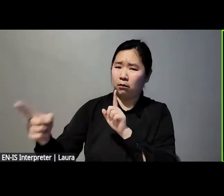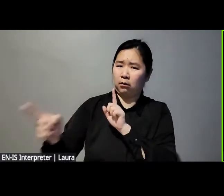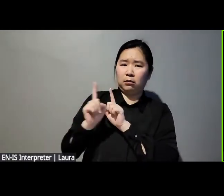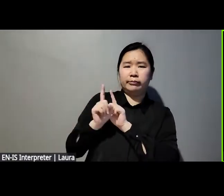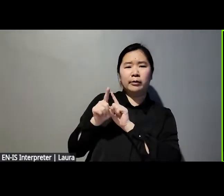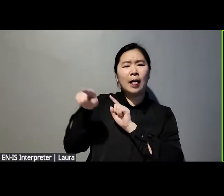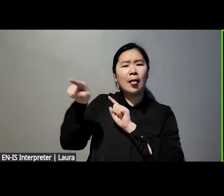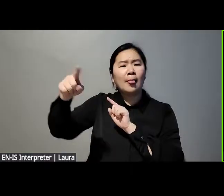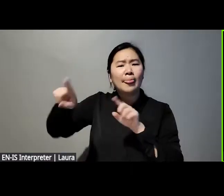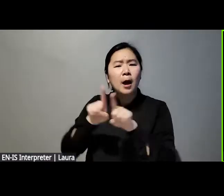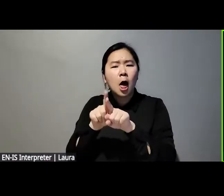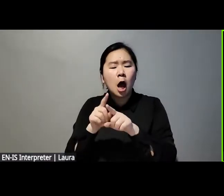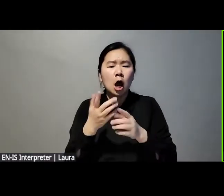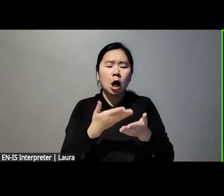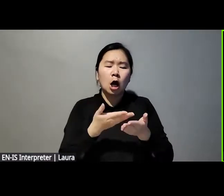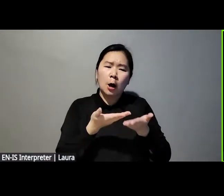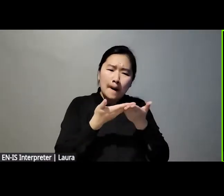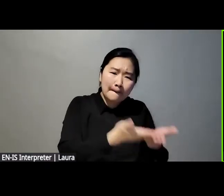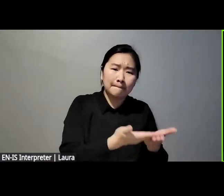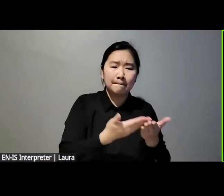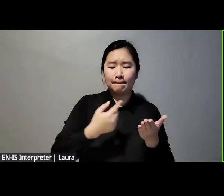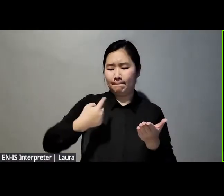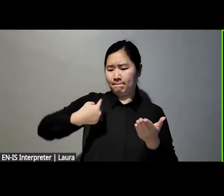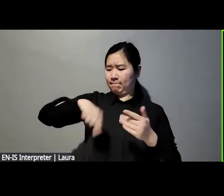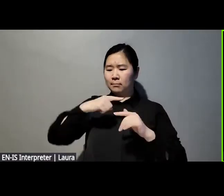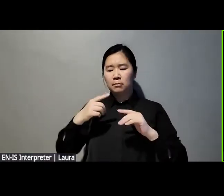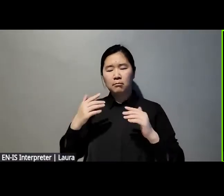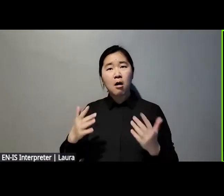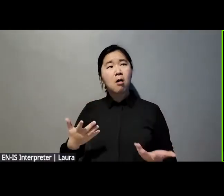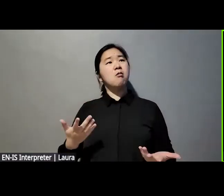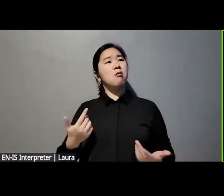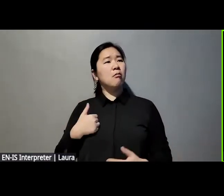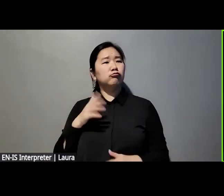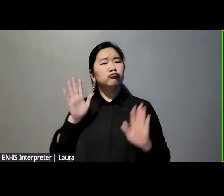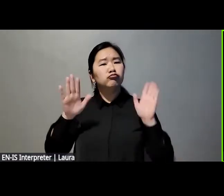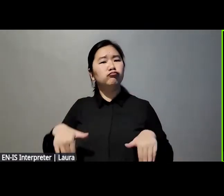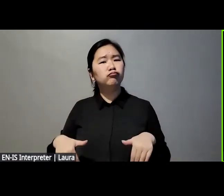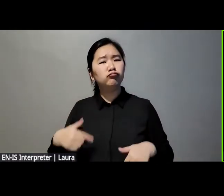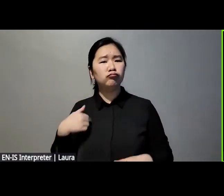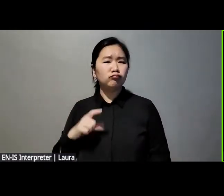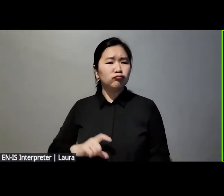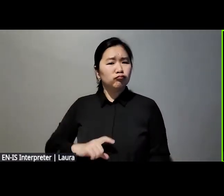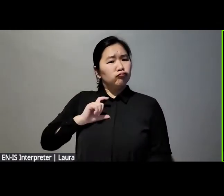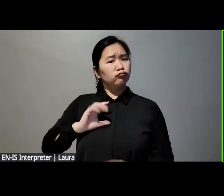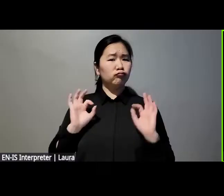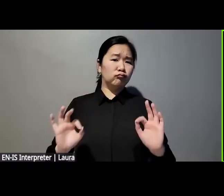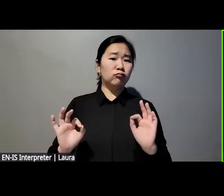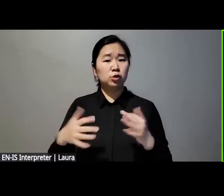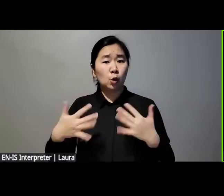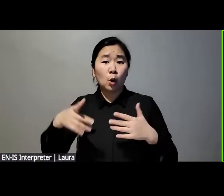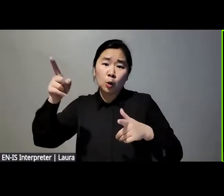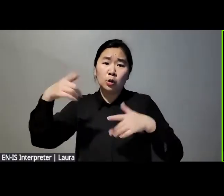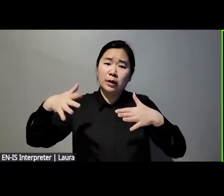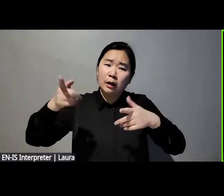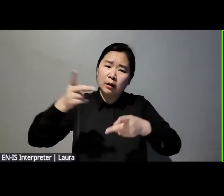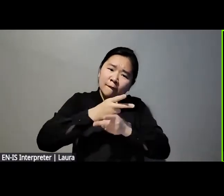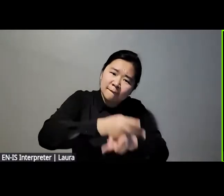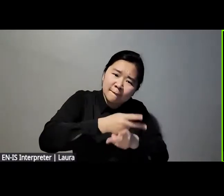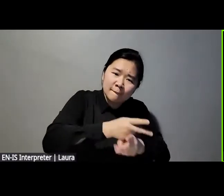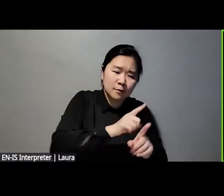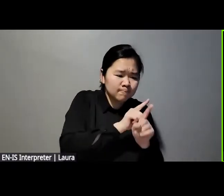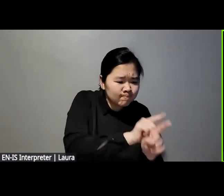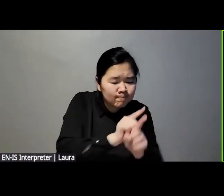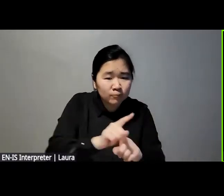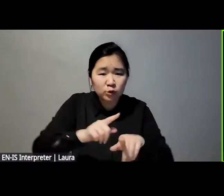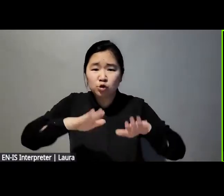long-term that can help in stigma reduction in the study, and local and national leaders were also included to ensure